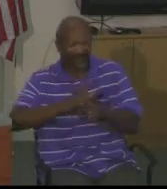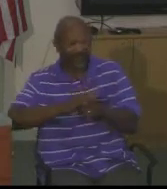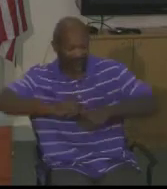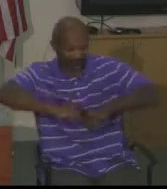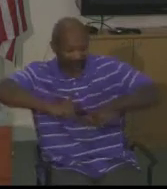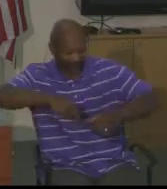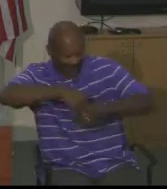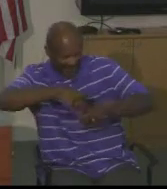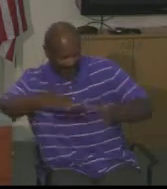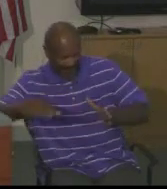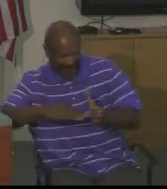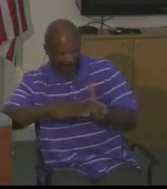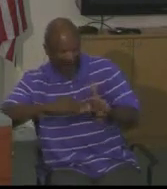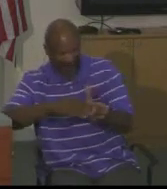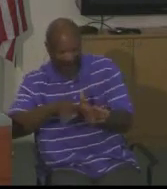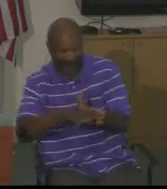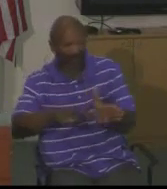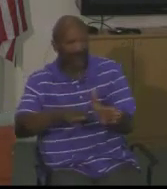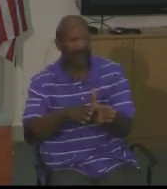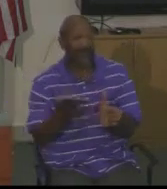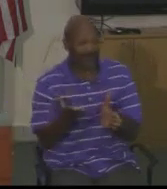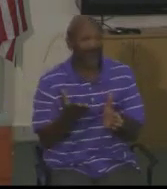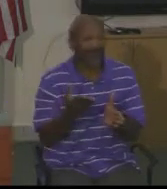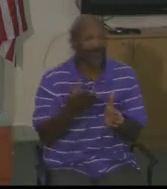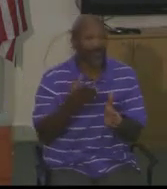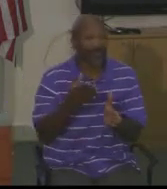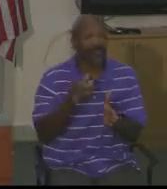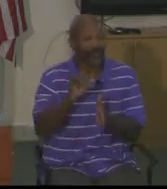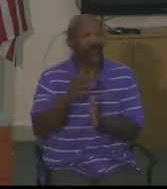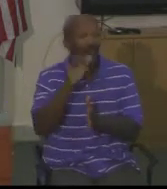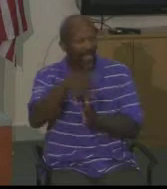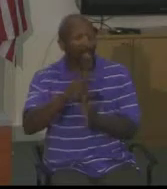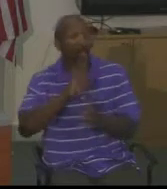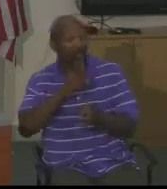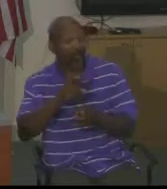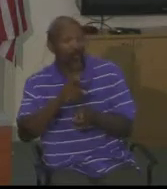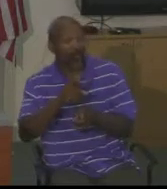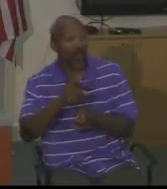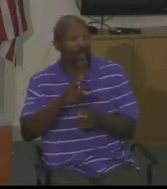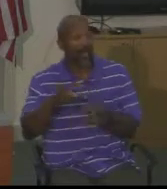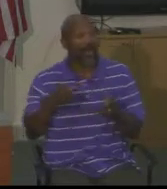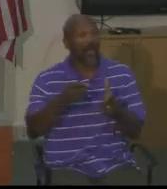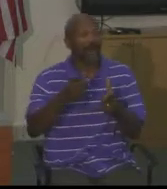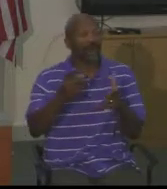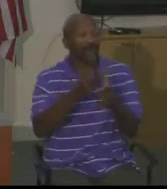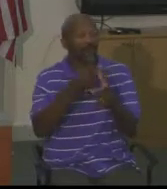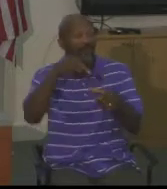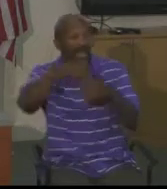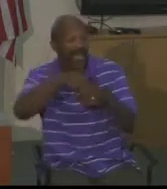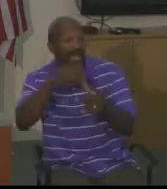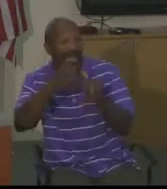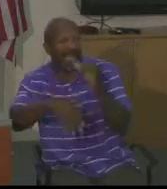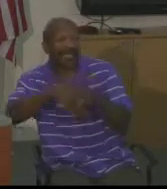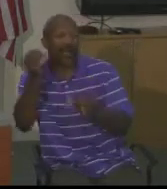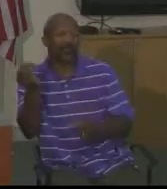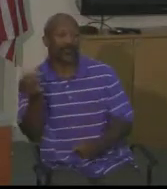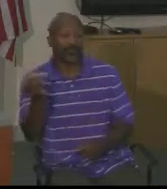So remember the order you took them out and reverse the order to put them back in.